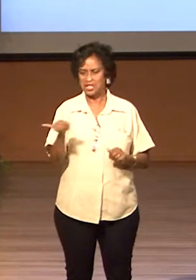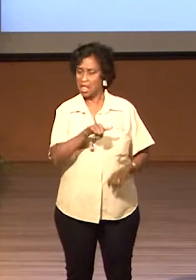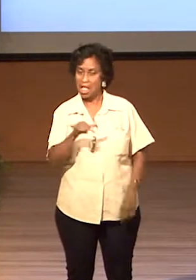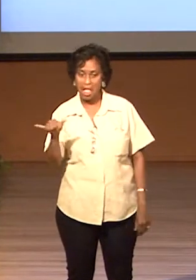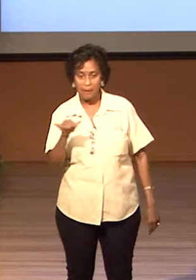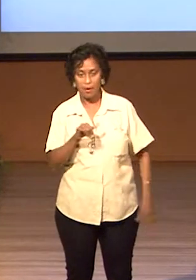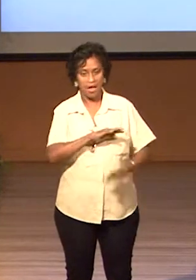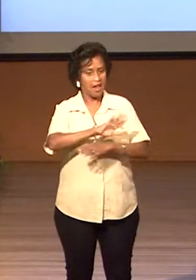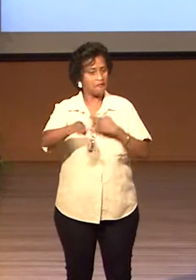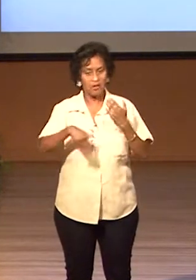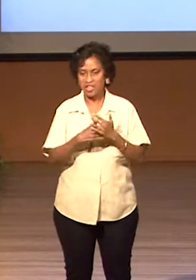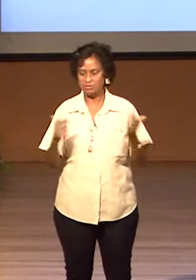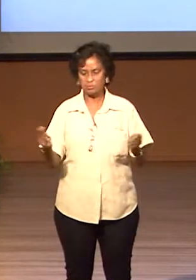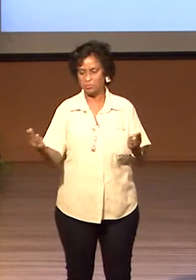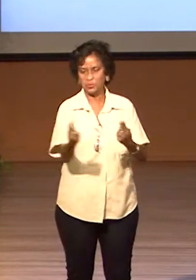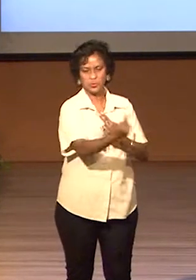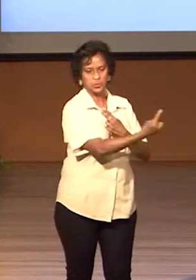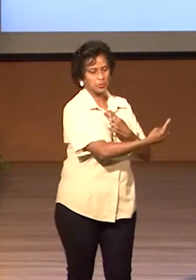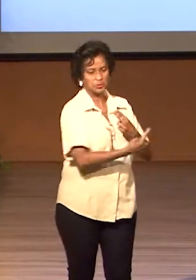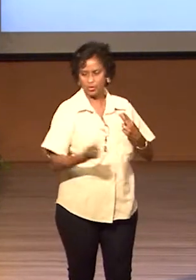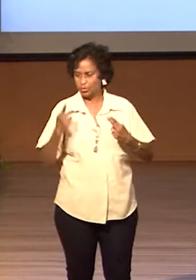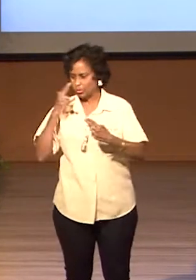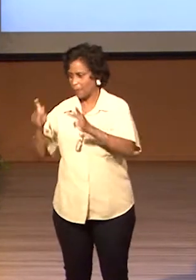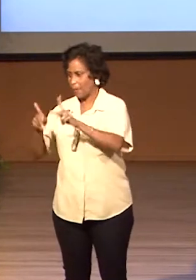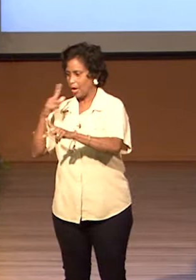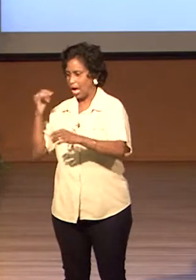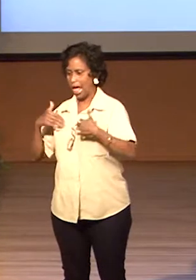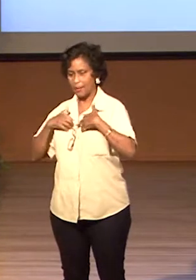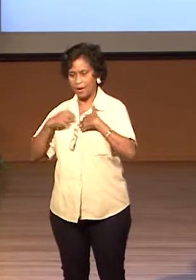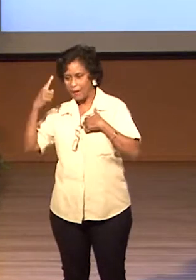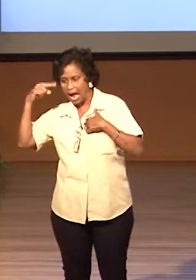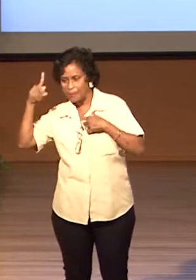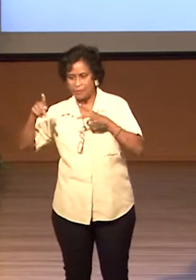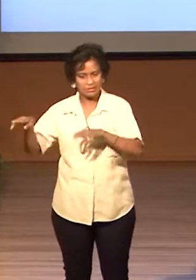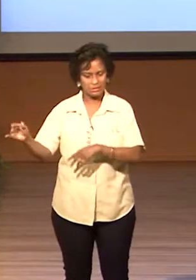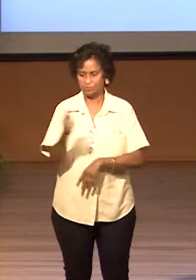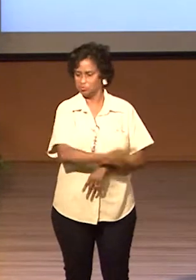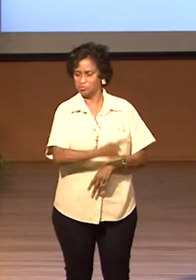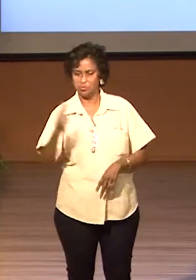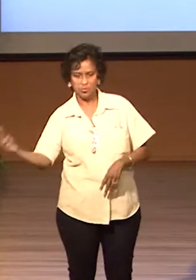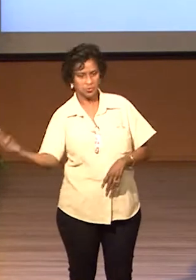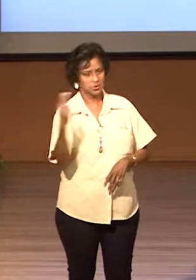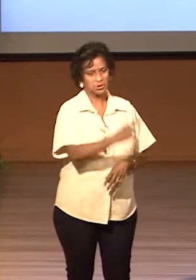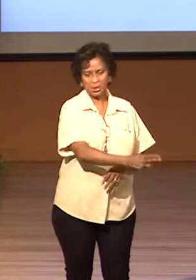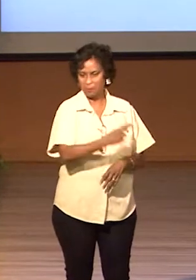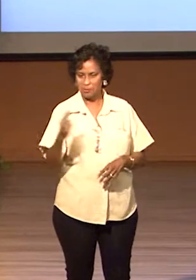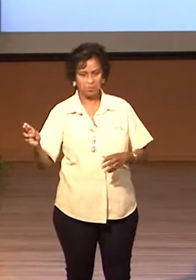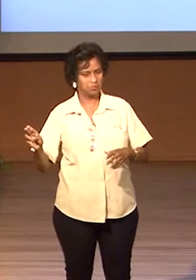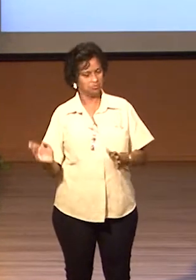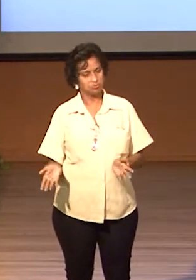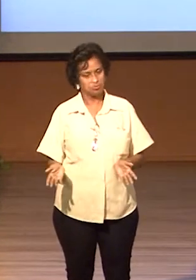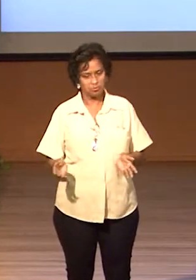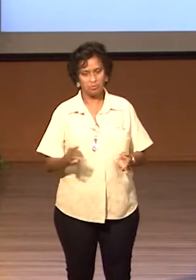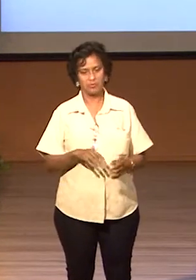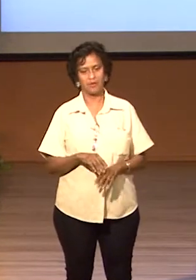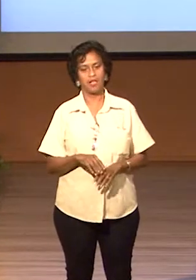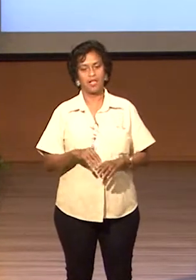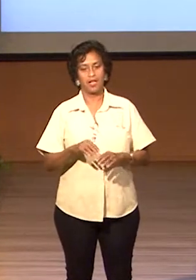everything else, is used to rationalize the oppression of those groups. And of course that speaks directly to stigma because it is